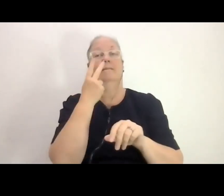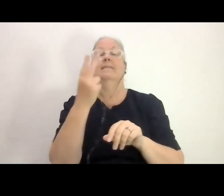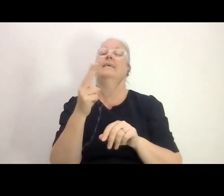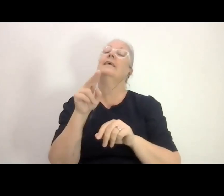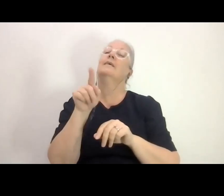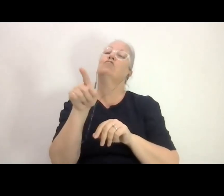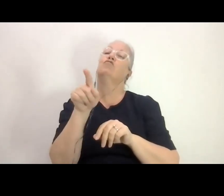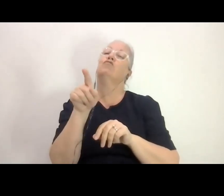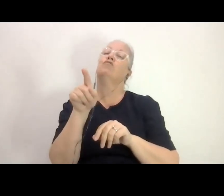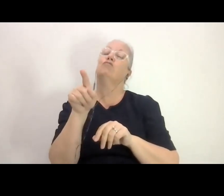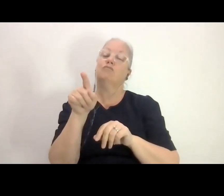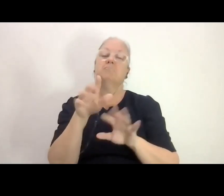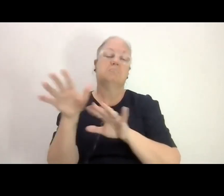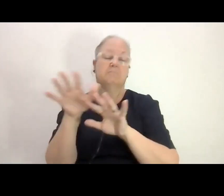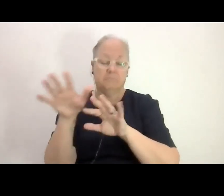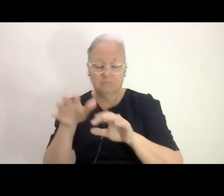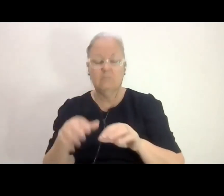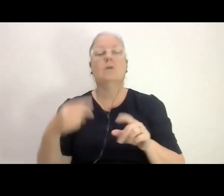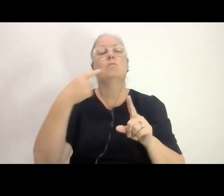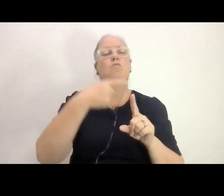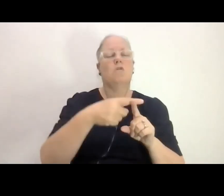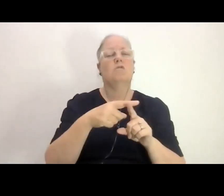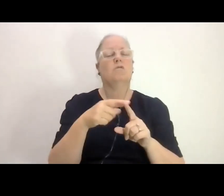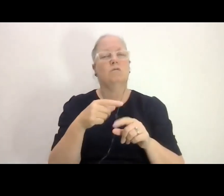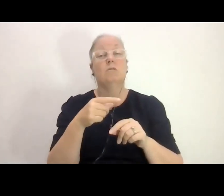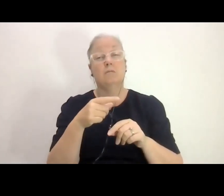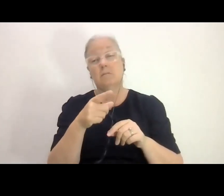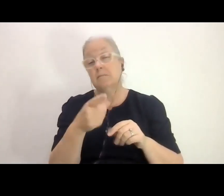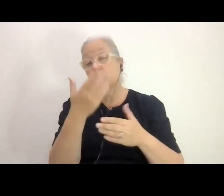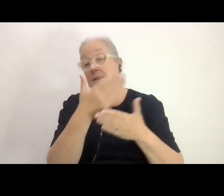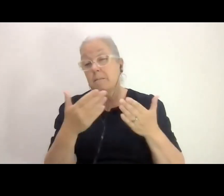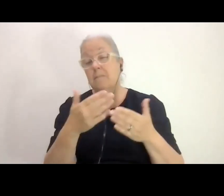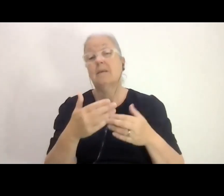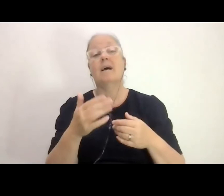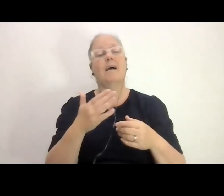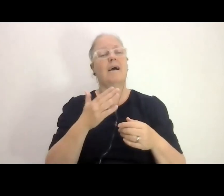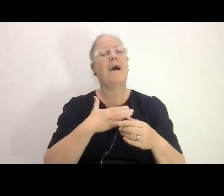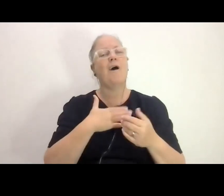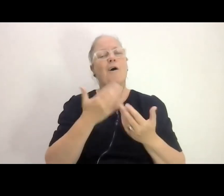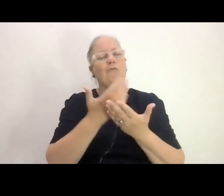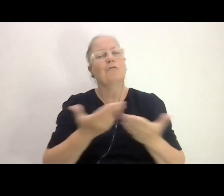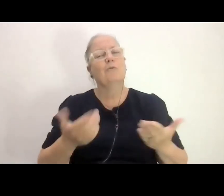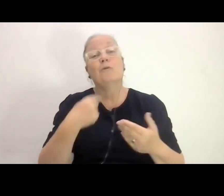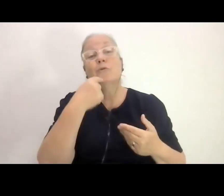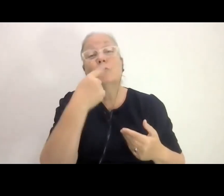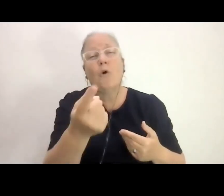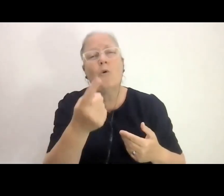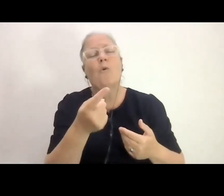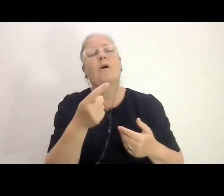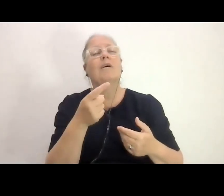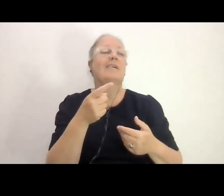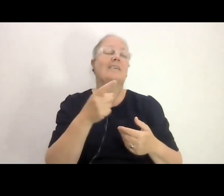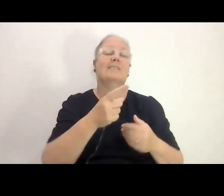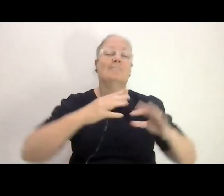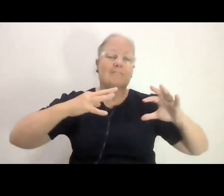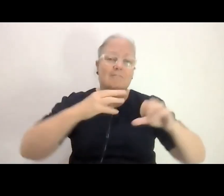And we'll also be sharing some of, you can also find some of the resources we've talked about, including the summary report from